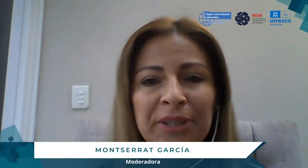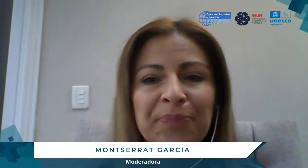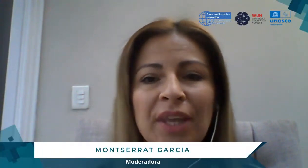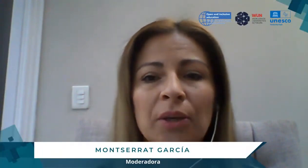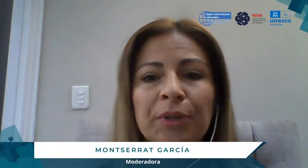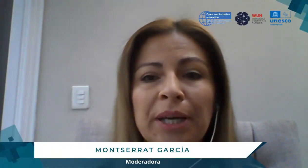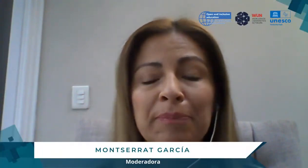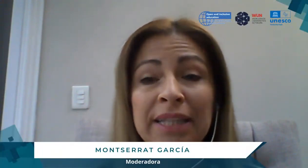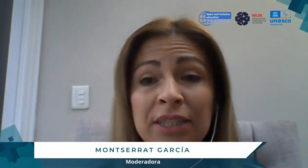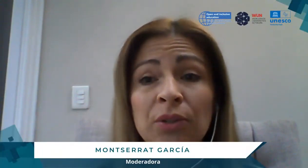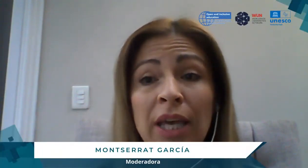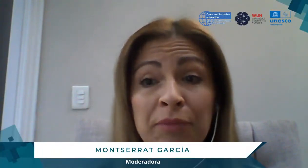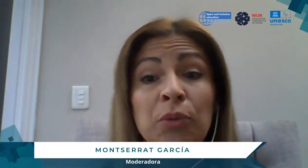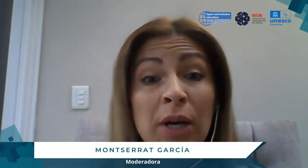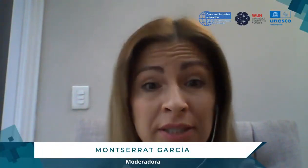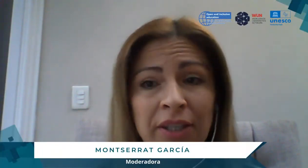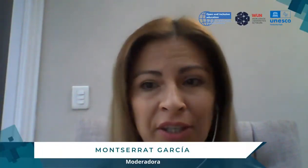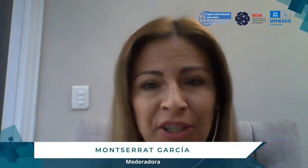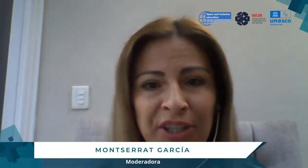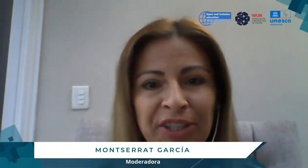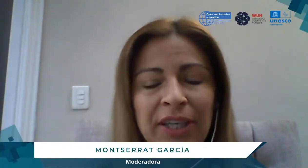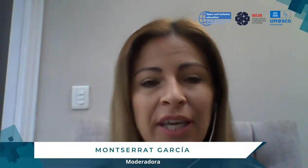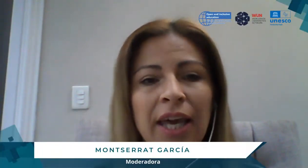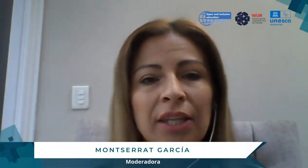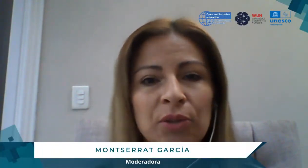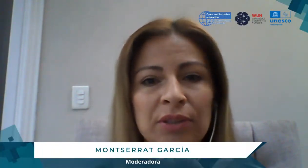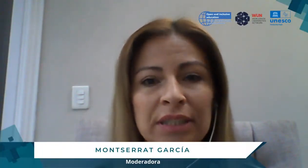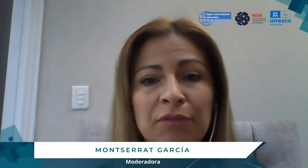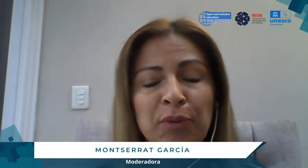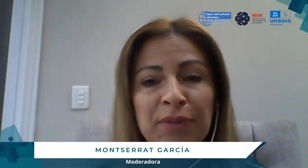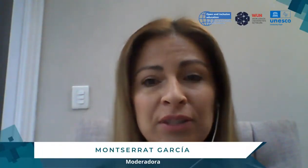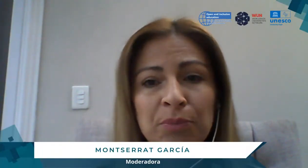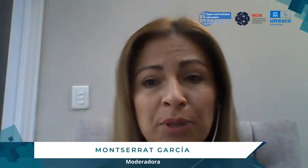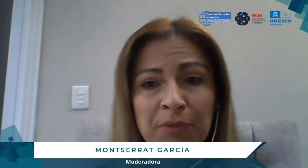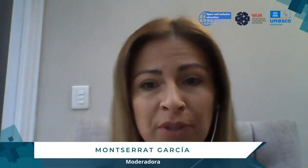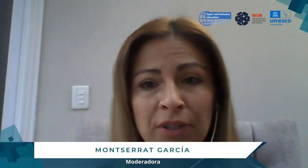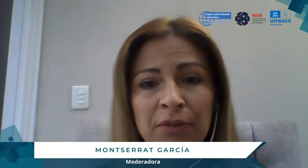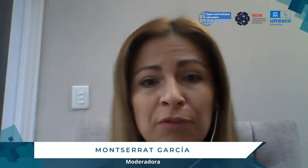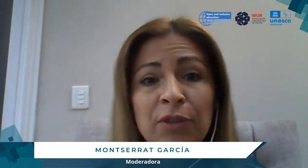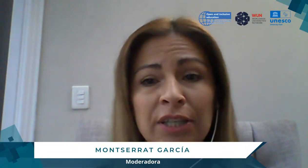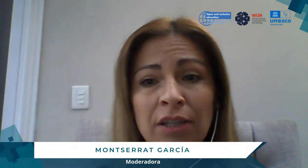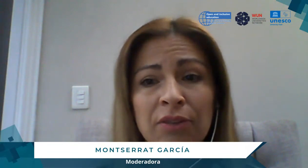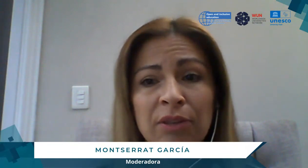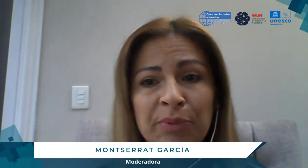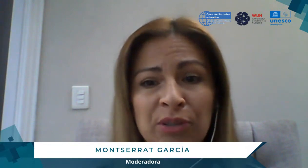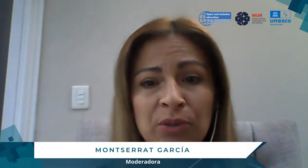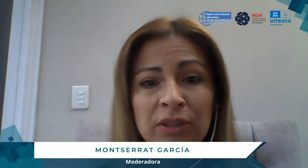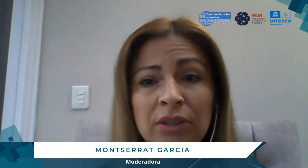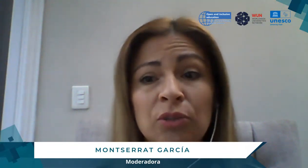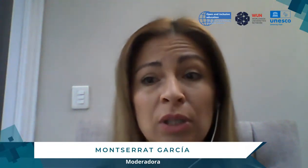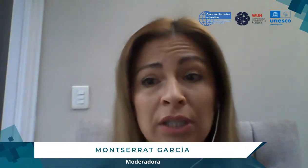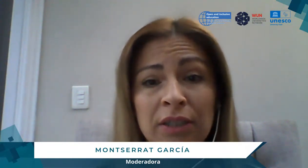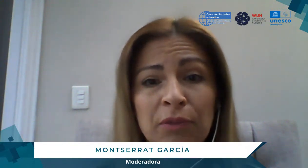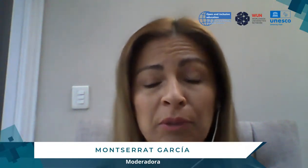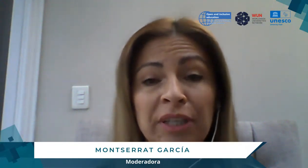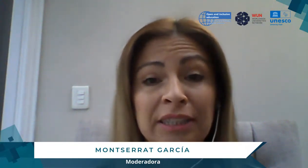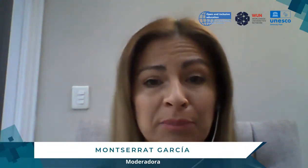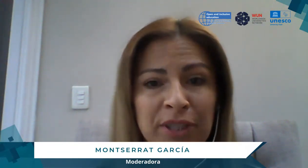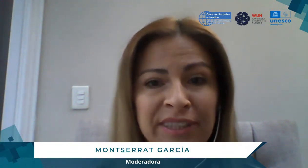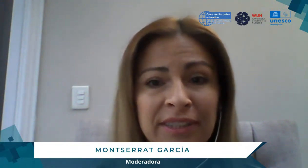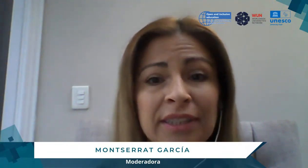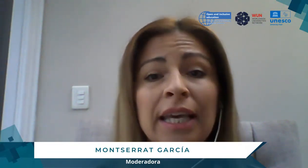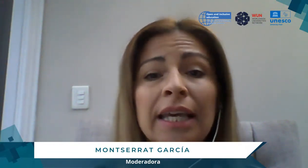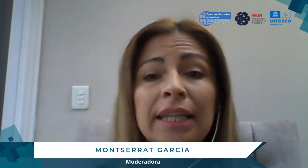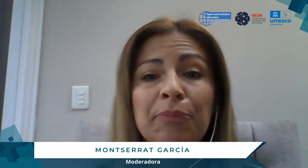Welcome everyone, and we are pleased to have you once again here and to receive Professor Bever for another opportunity to learn from